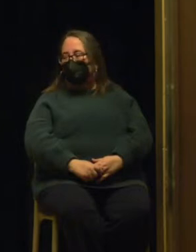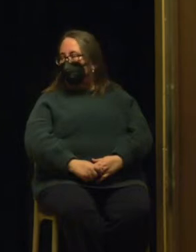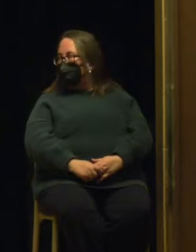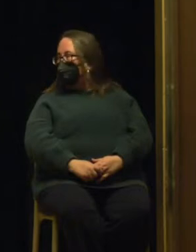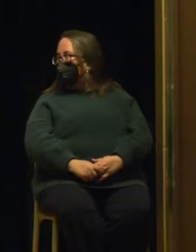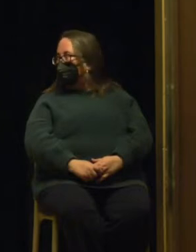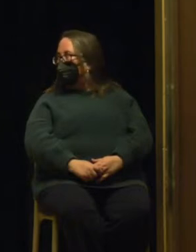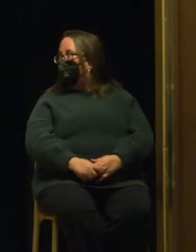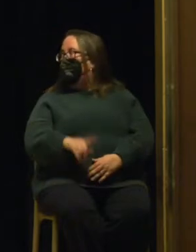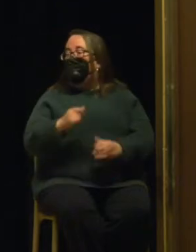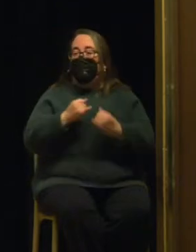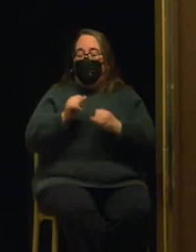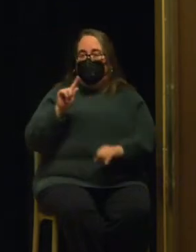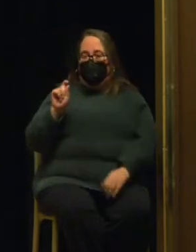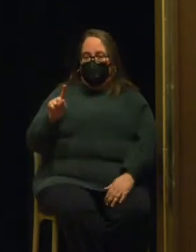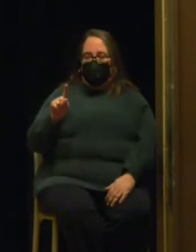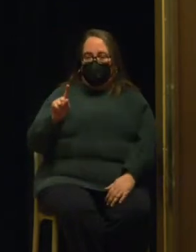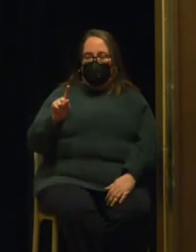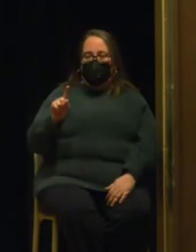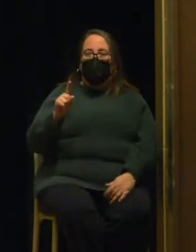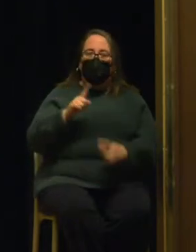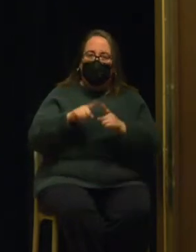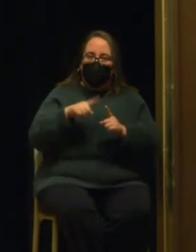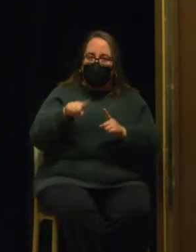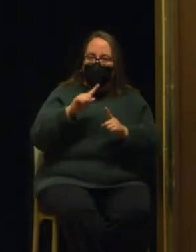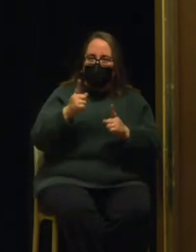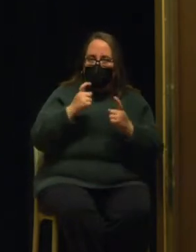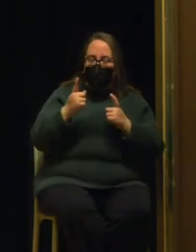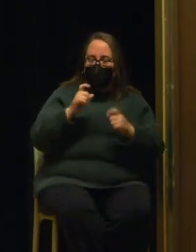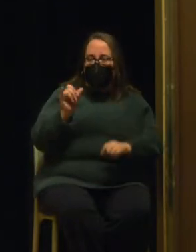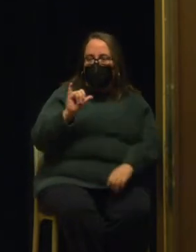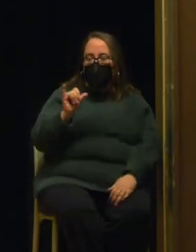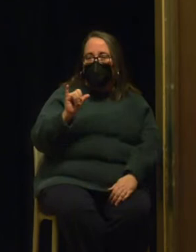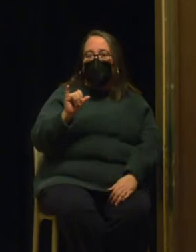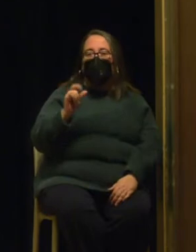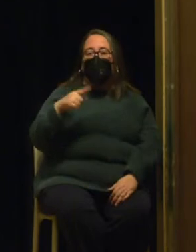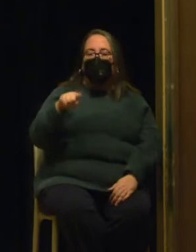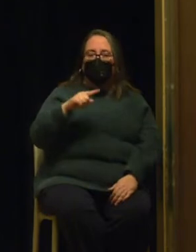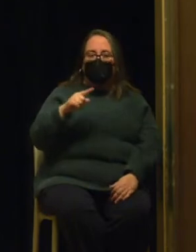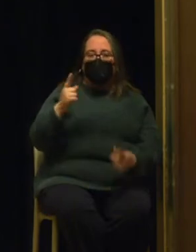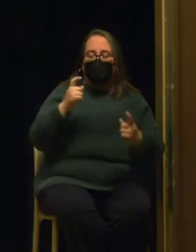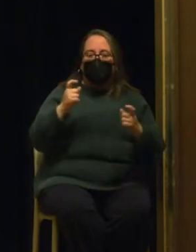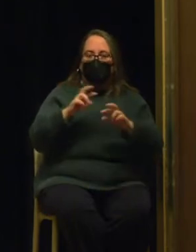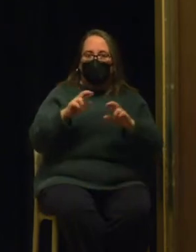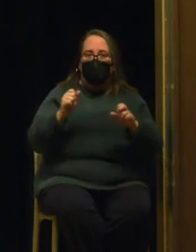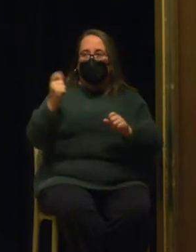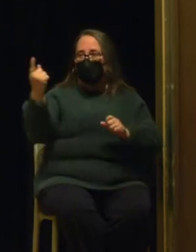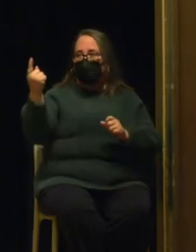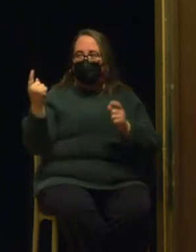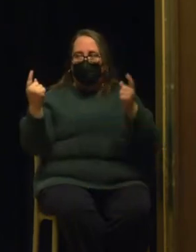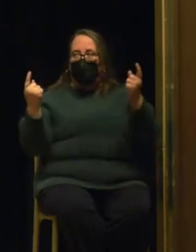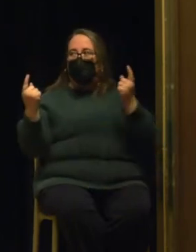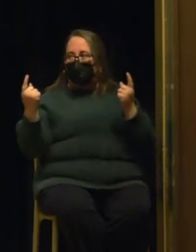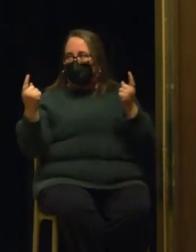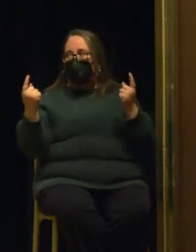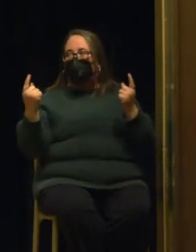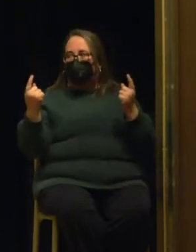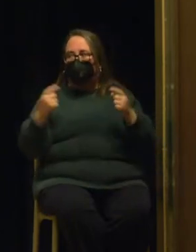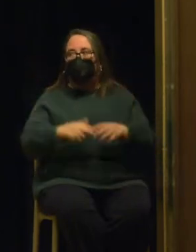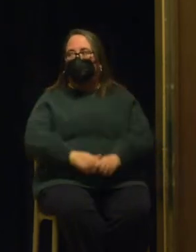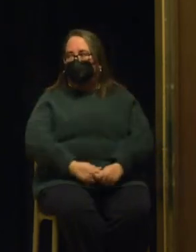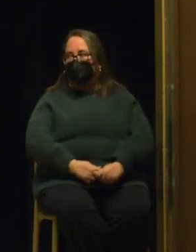I have one last question, but I know folks in the audience have questions too. So if you have your question, get prepared to come to the mic.